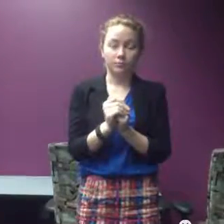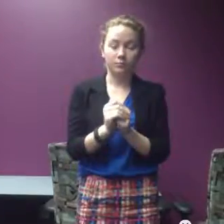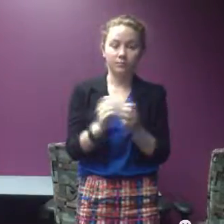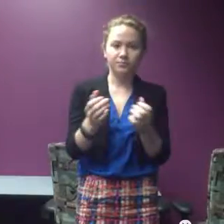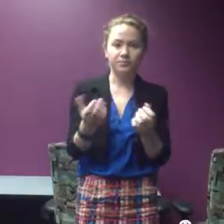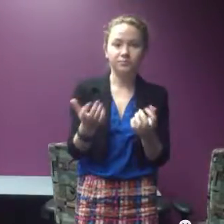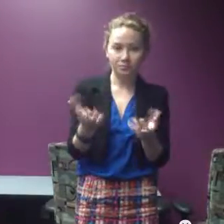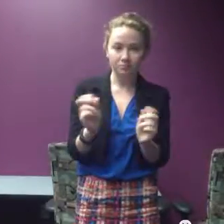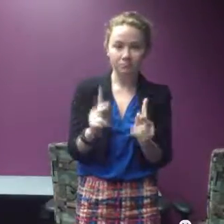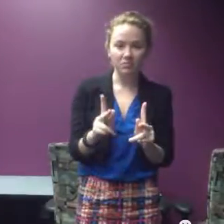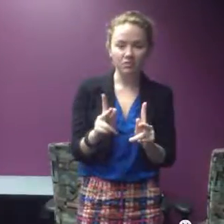particular picture.